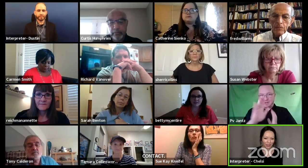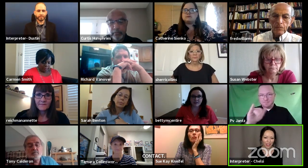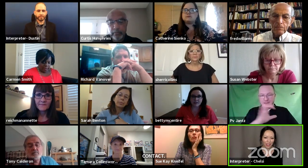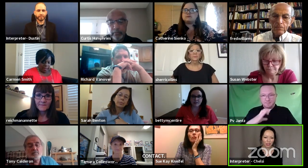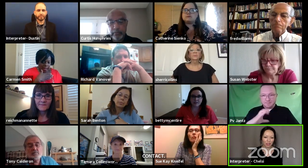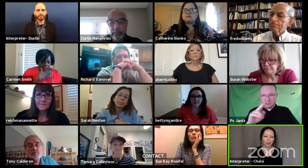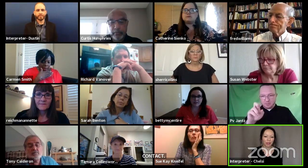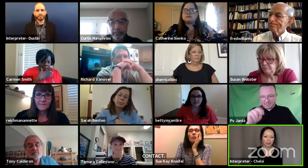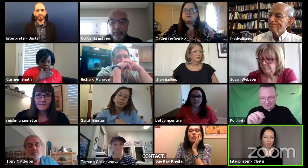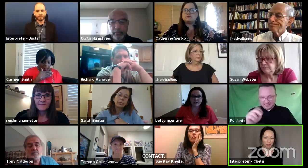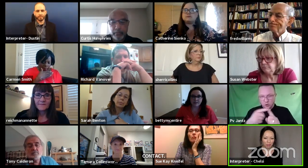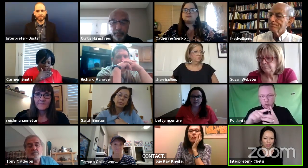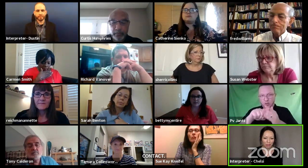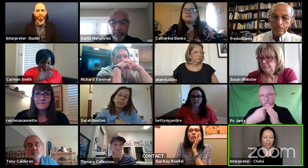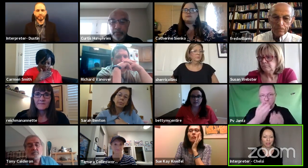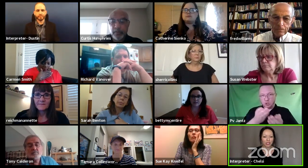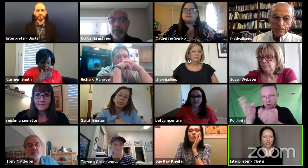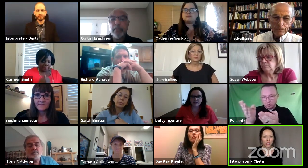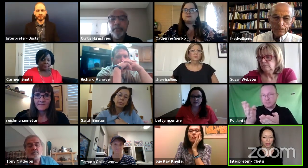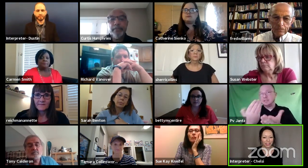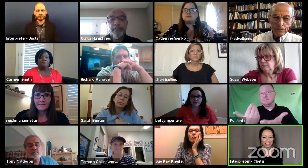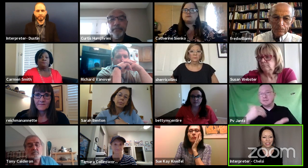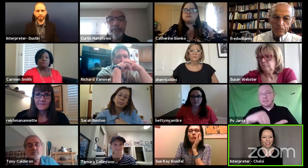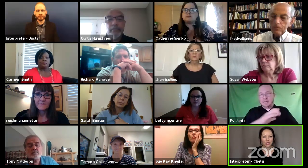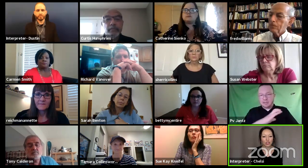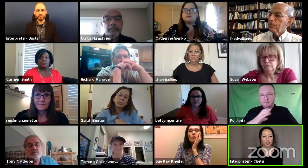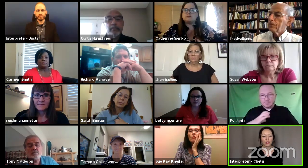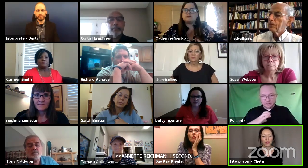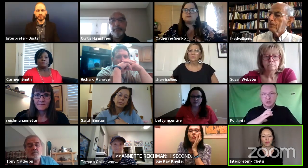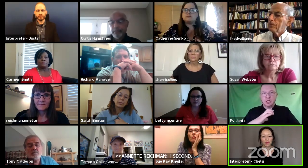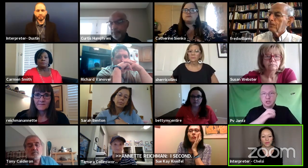Okay, thank you. So we have an amendment by Commissioner Benton.